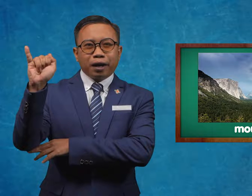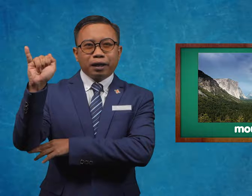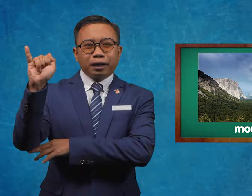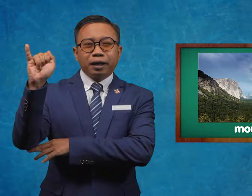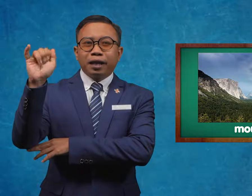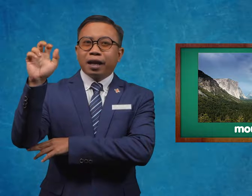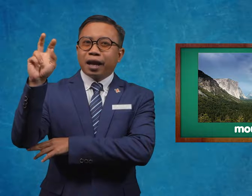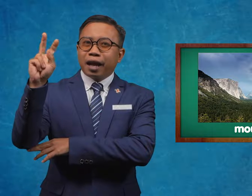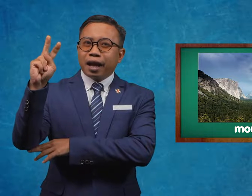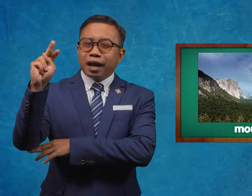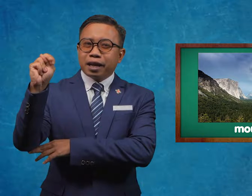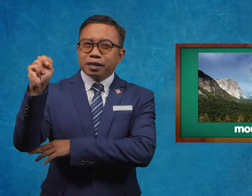I N.